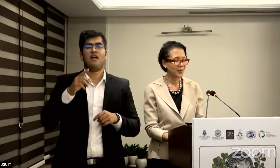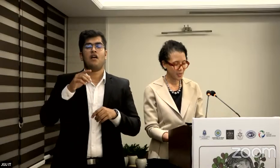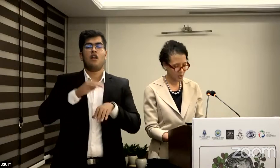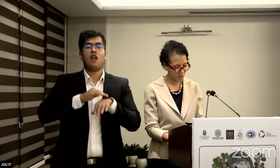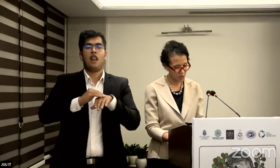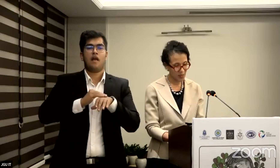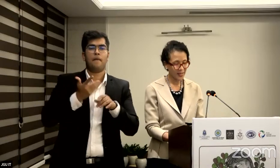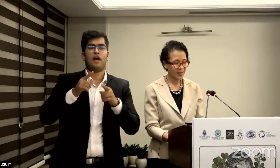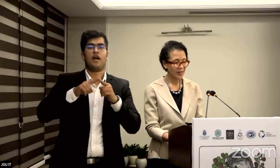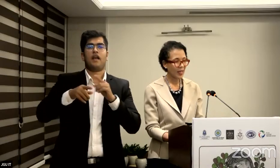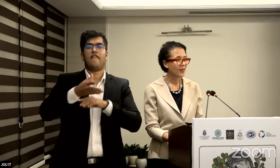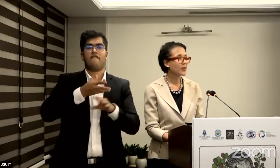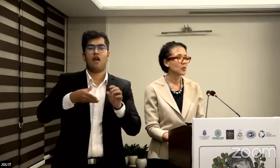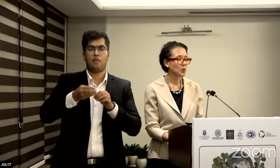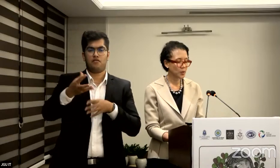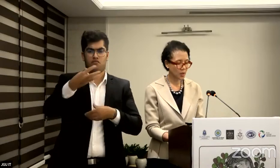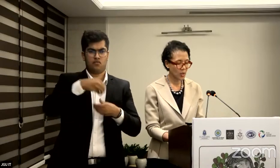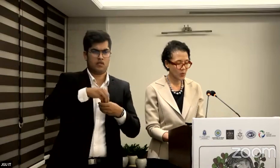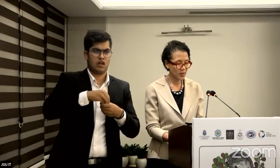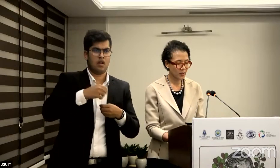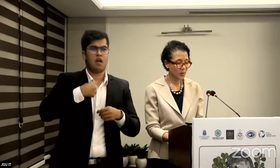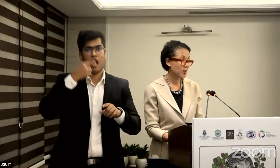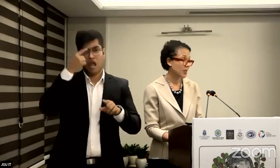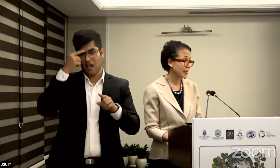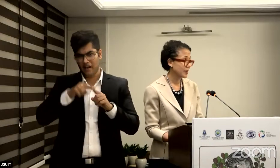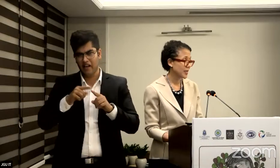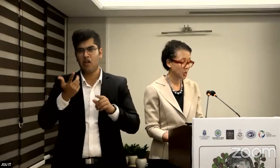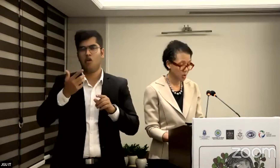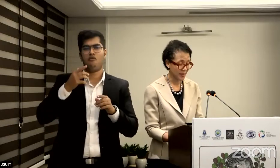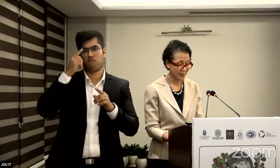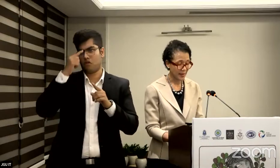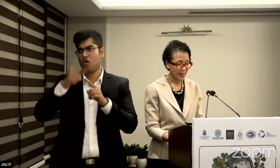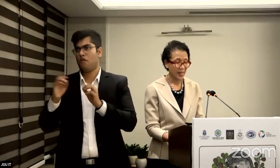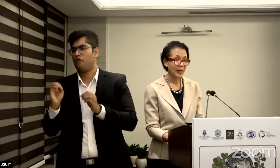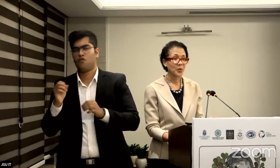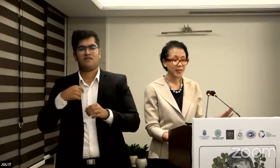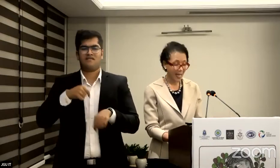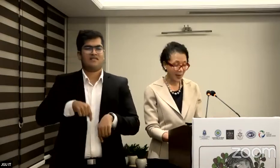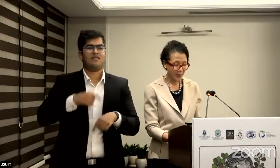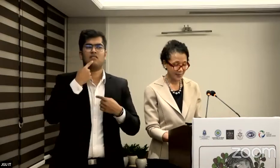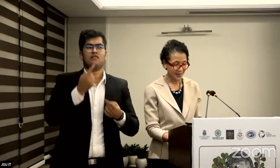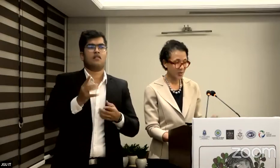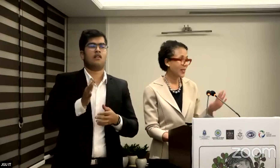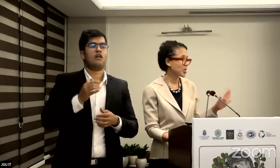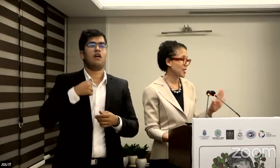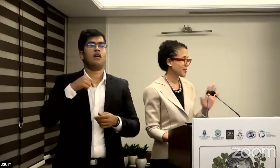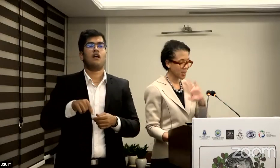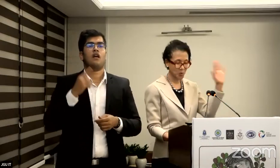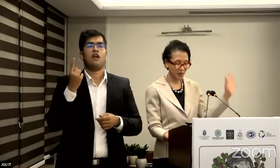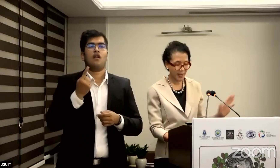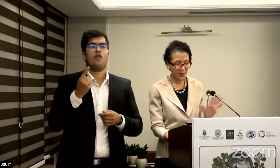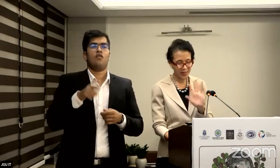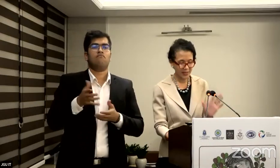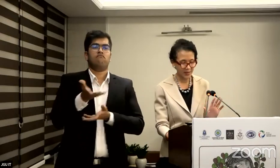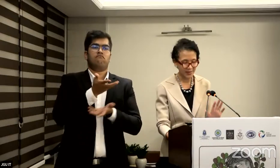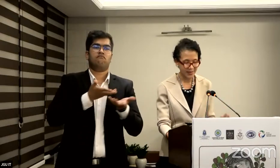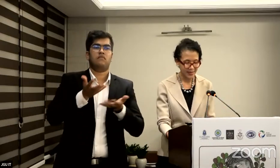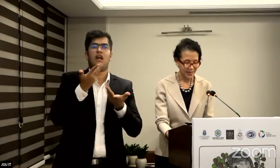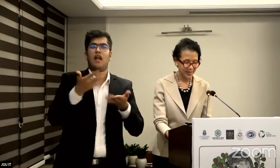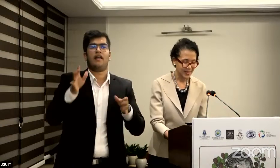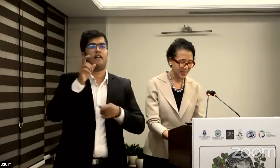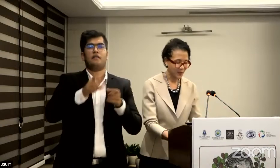and environment into trade. I think there are important arguments on both sides, actually, and would be happy to engage in that discussion with anyone